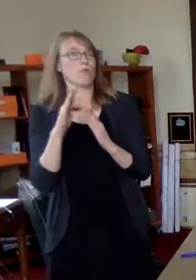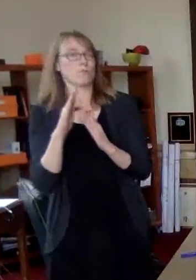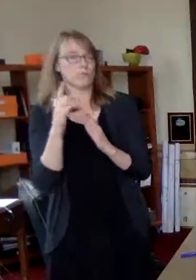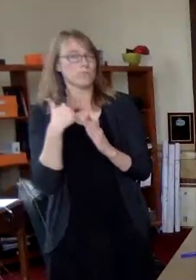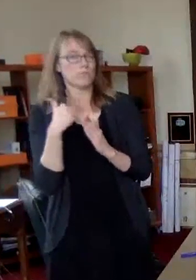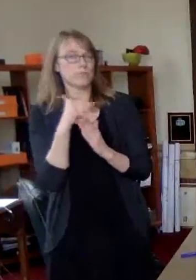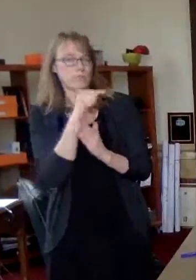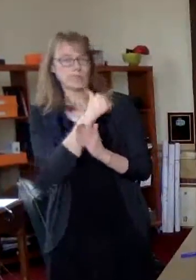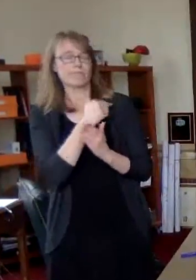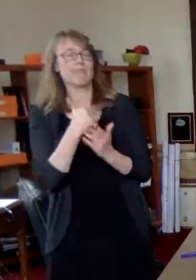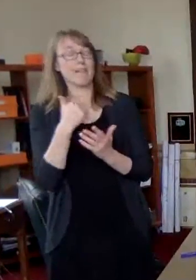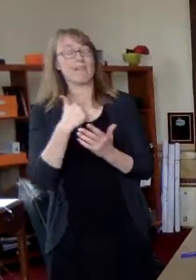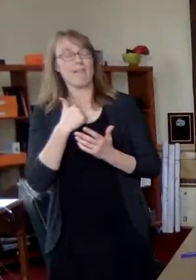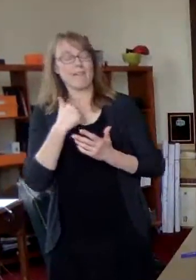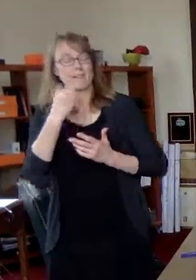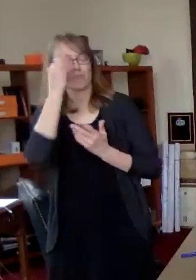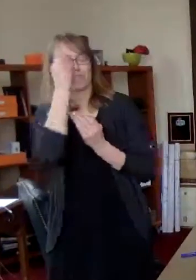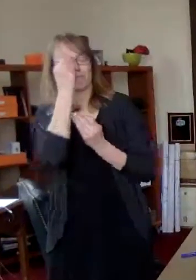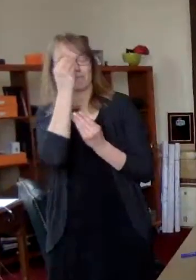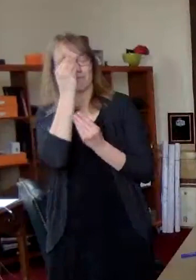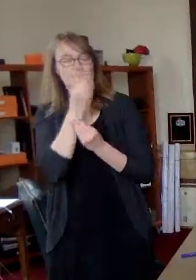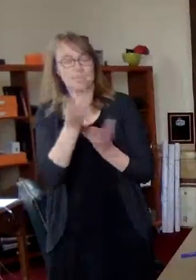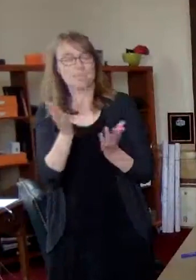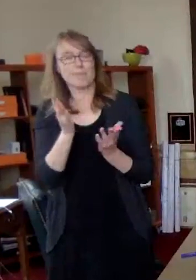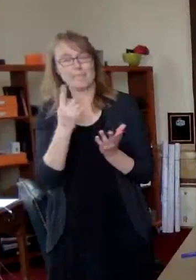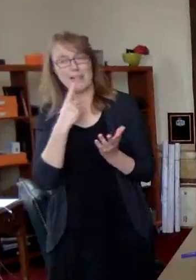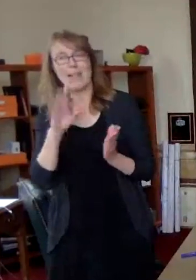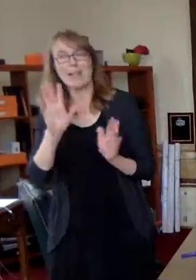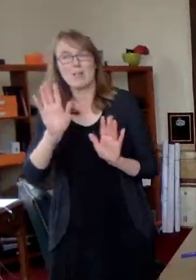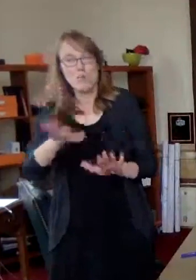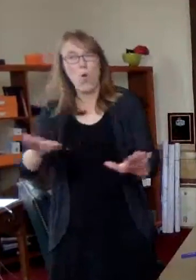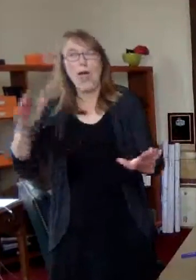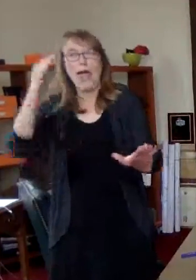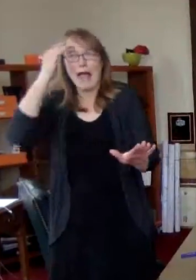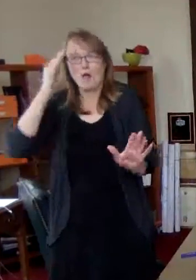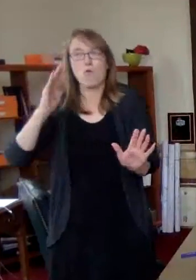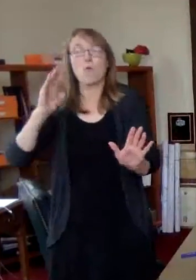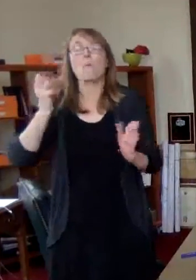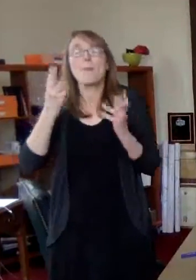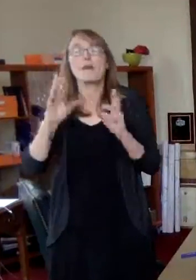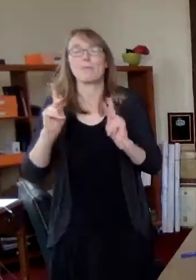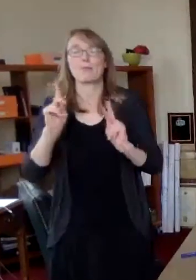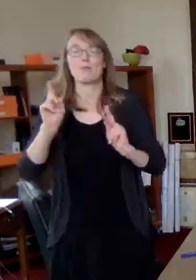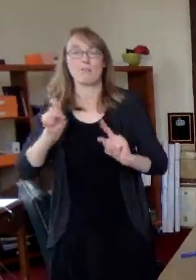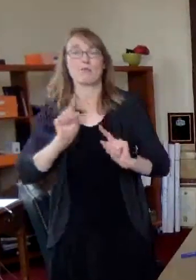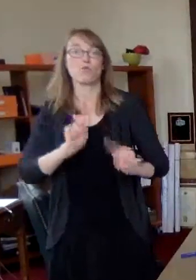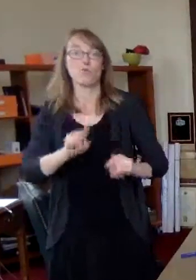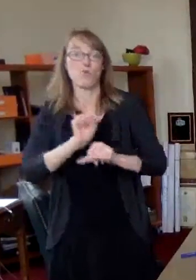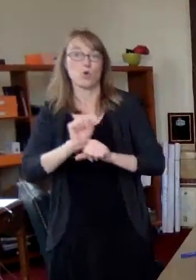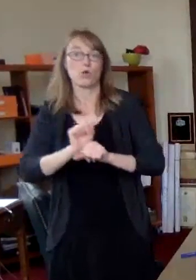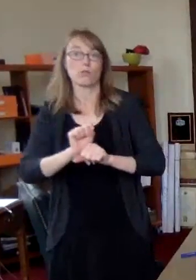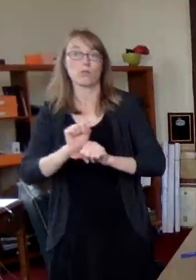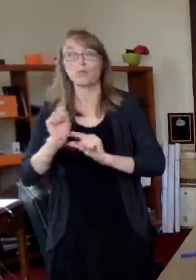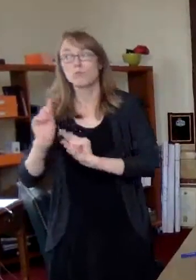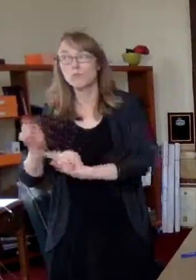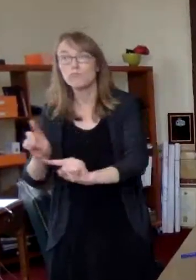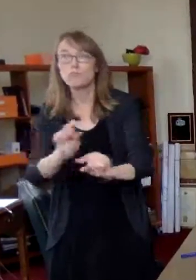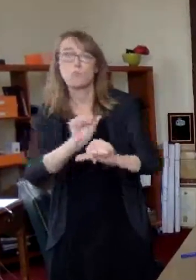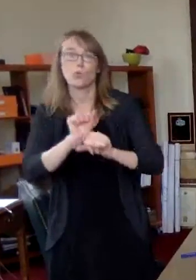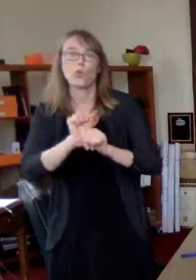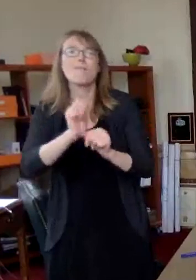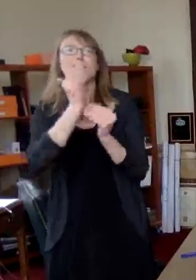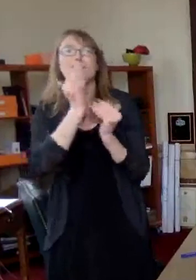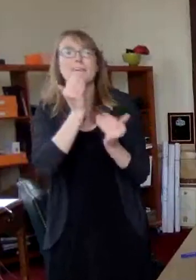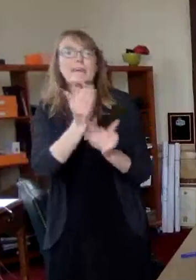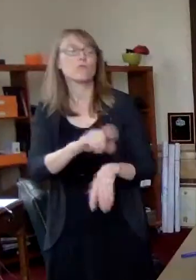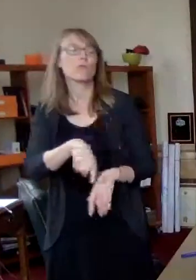essential services, so they have to continue to work. And so thank you to our police officers, to our firefighters, our EMS